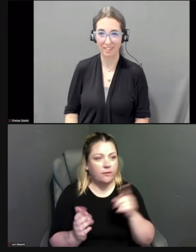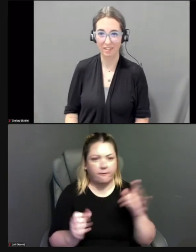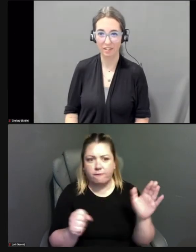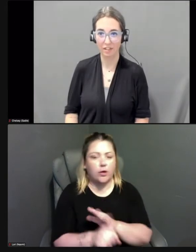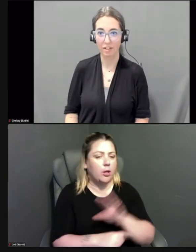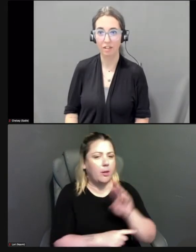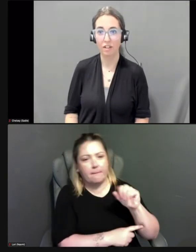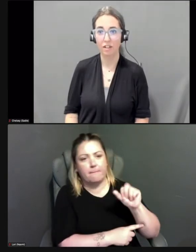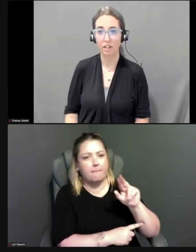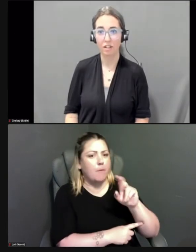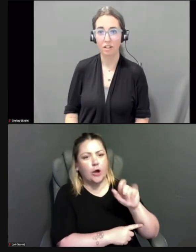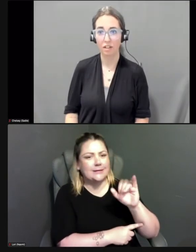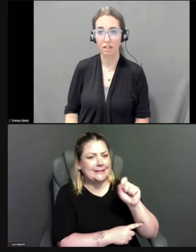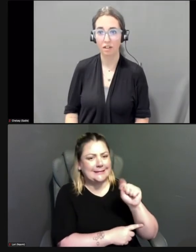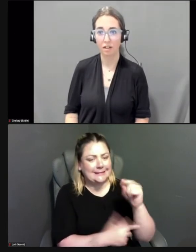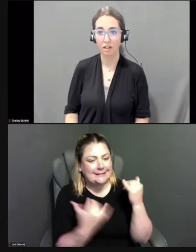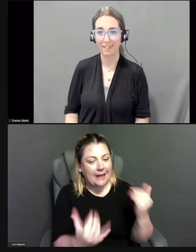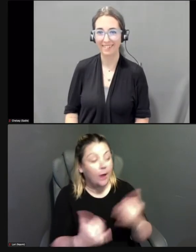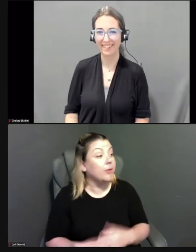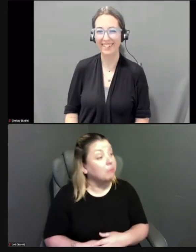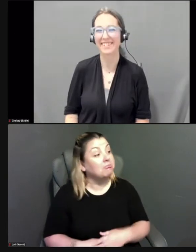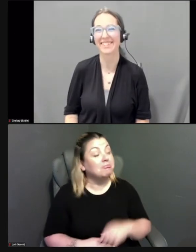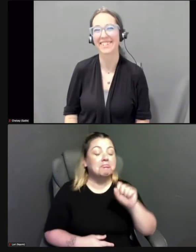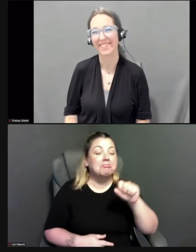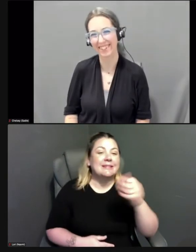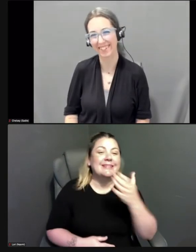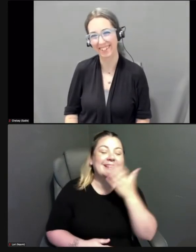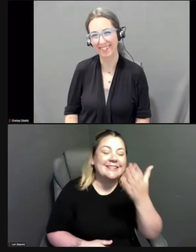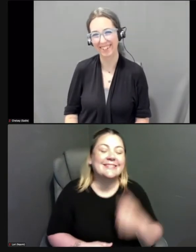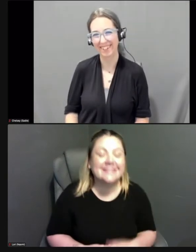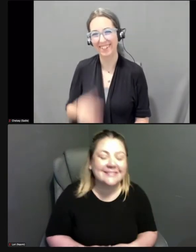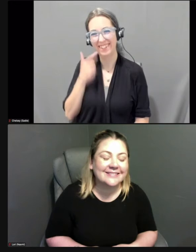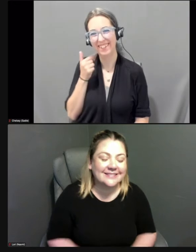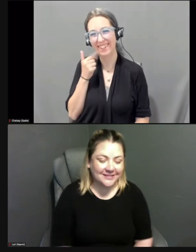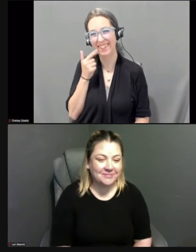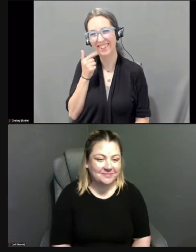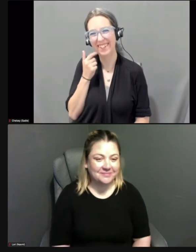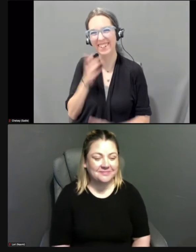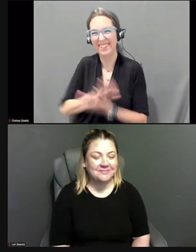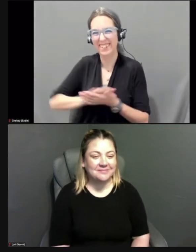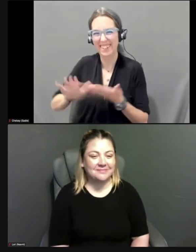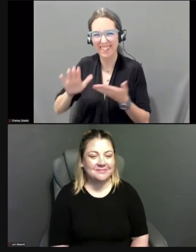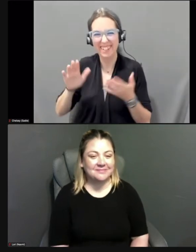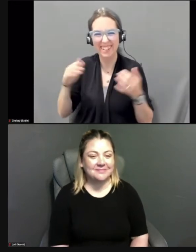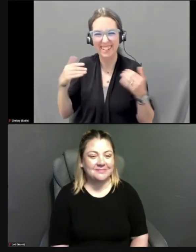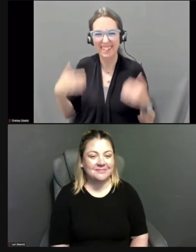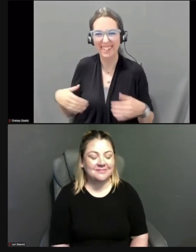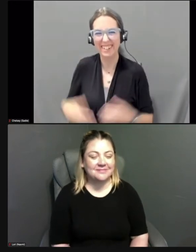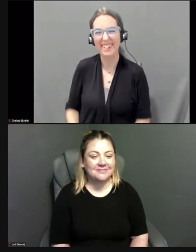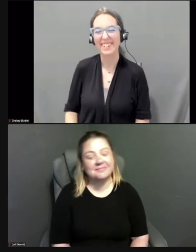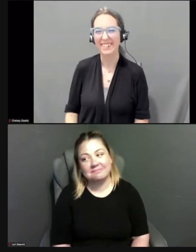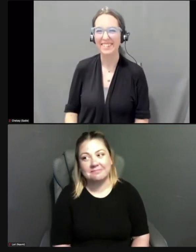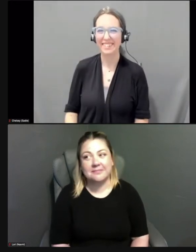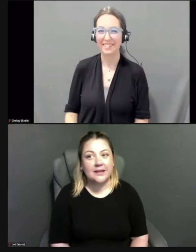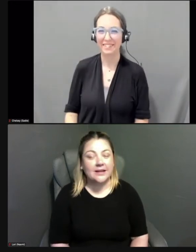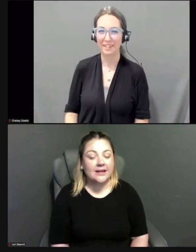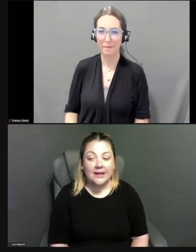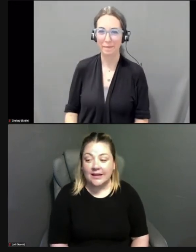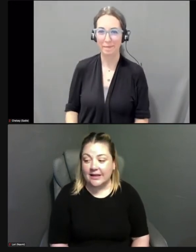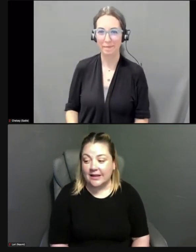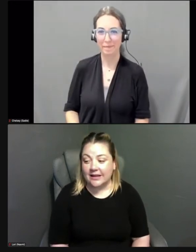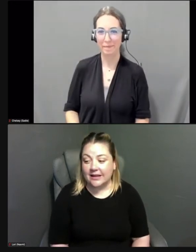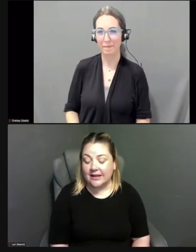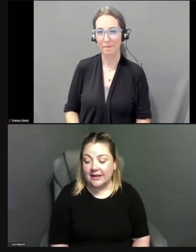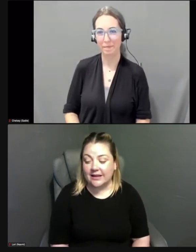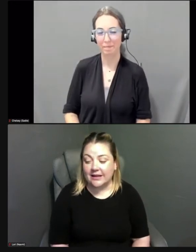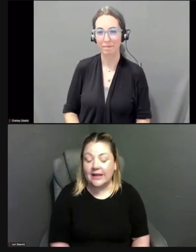in this one. And I was like, yes, thank you. Nice. This is probably a good time to like